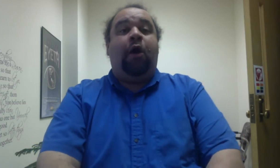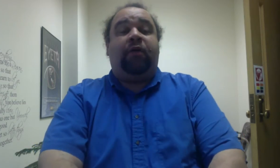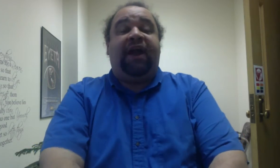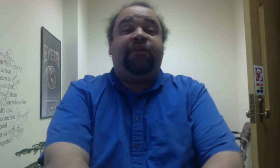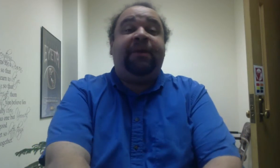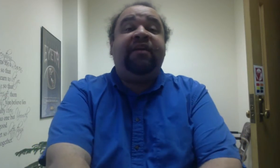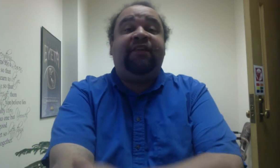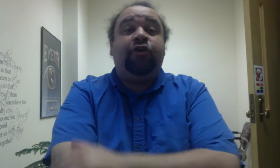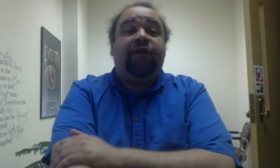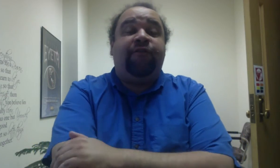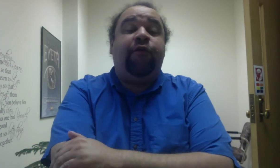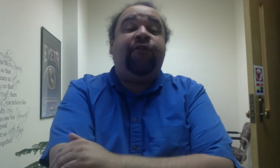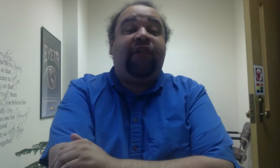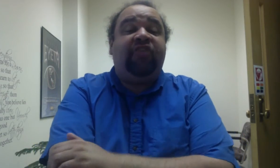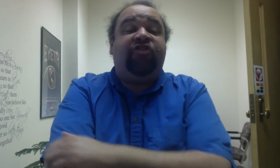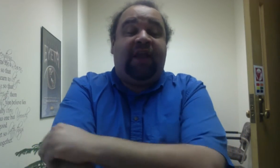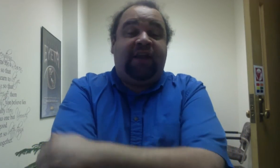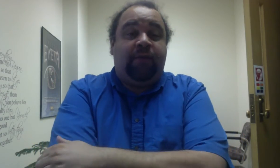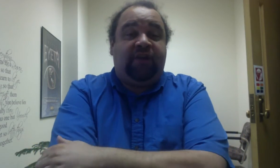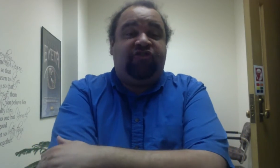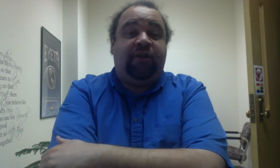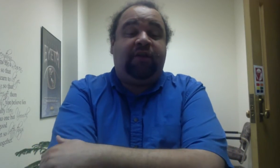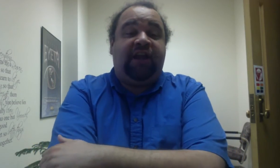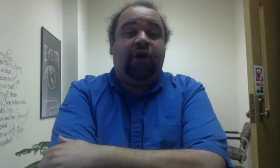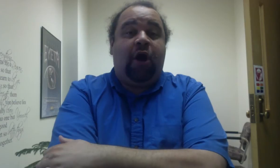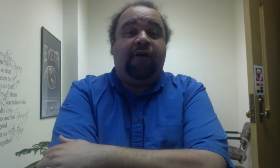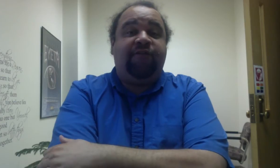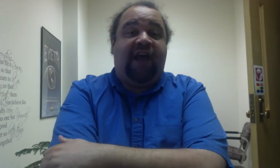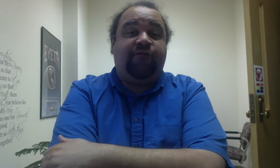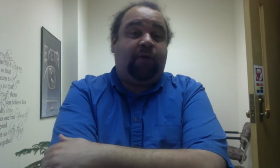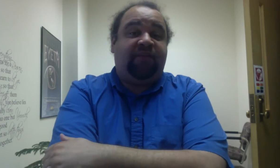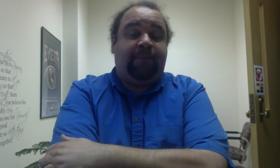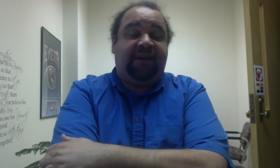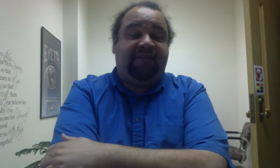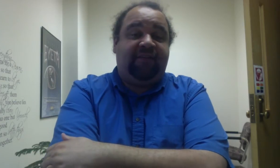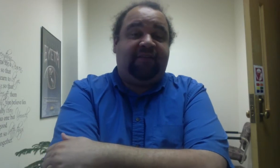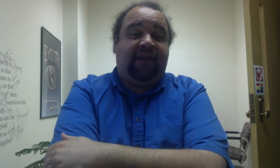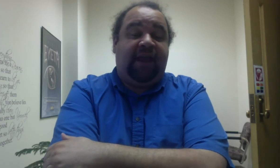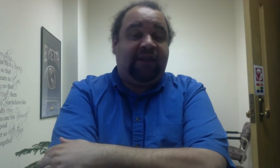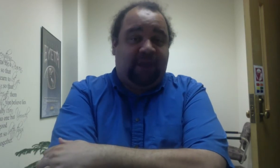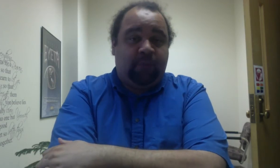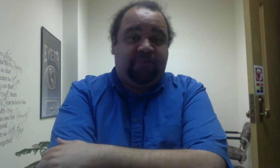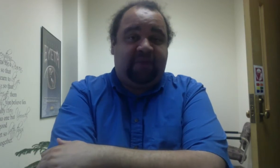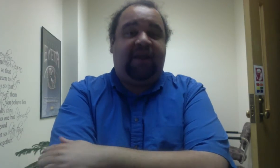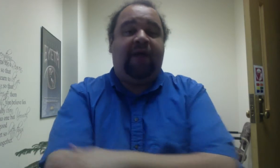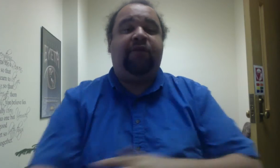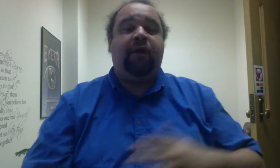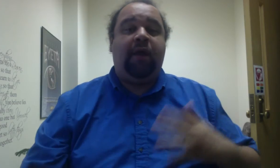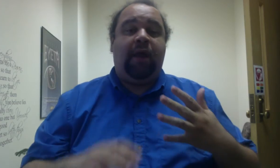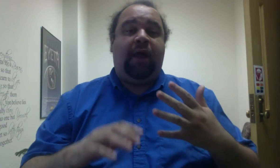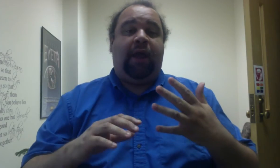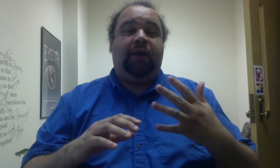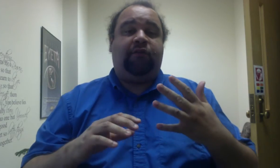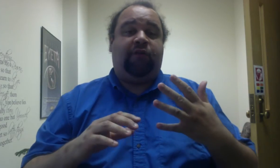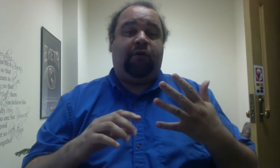All right, to be considered a full-fledged language, there are five requisite pieces any language must have. And so from